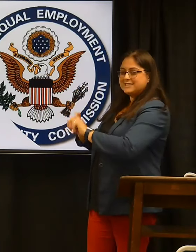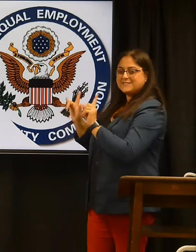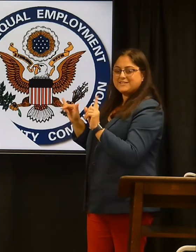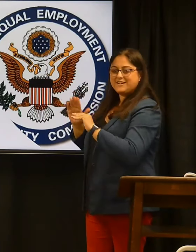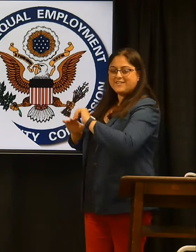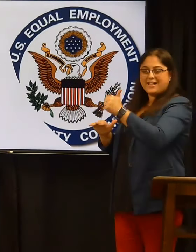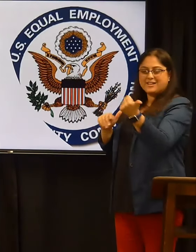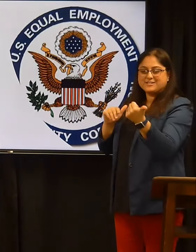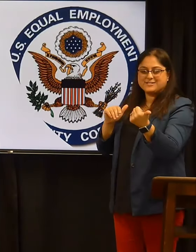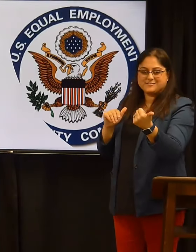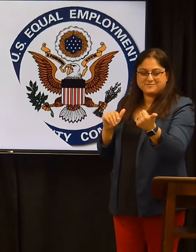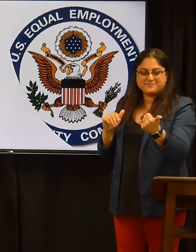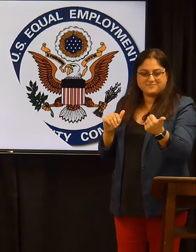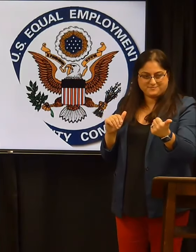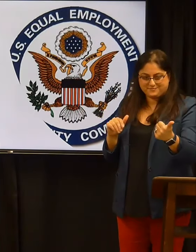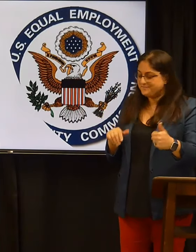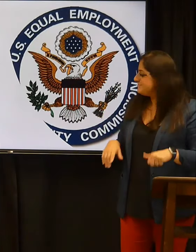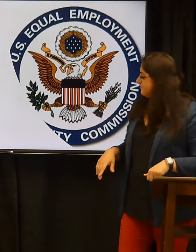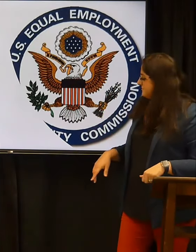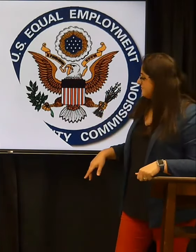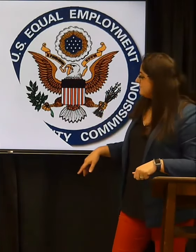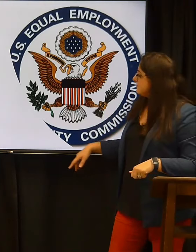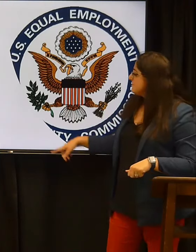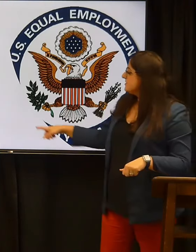you differently than you would their other peers.